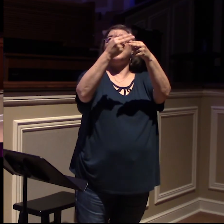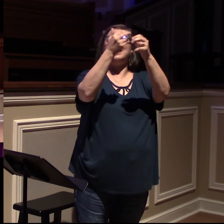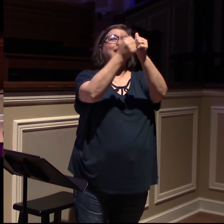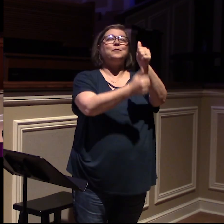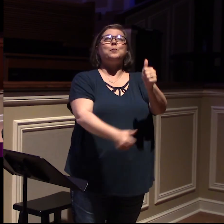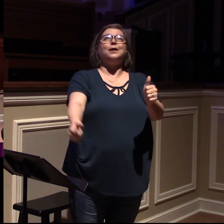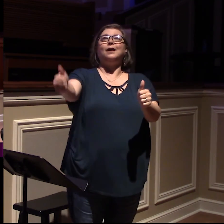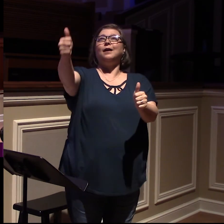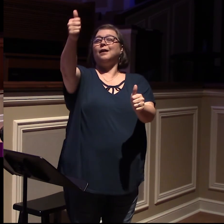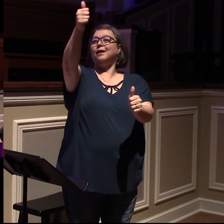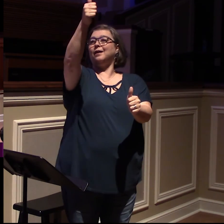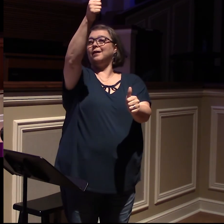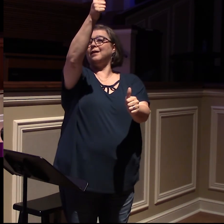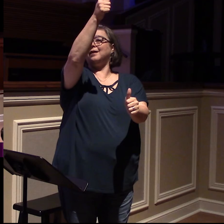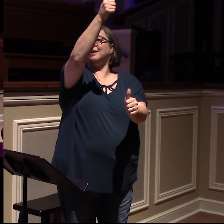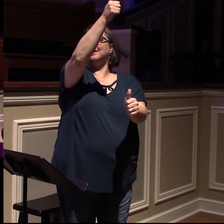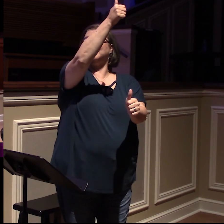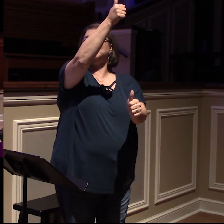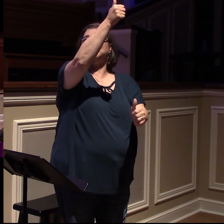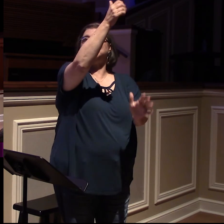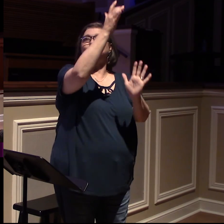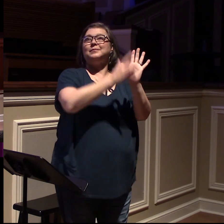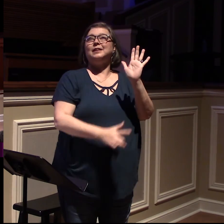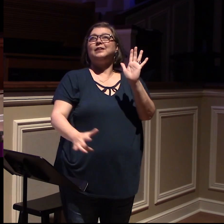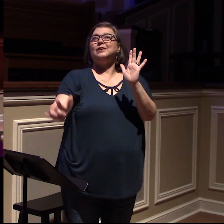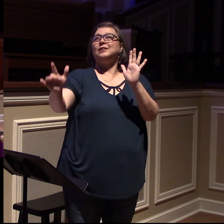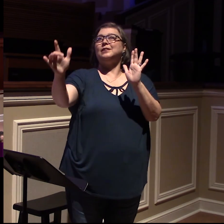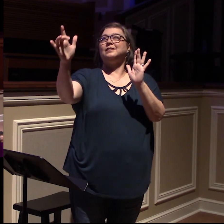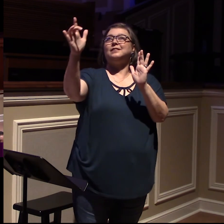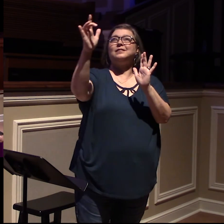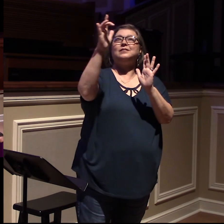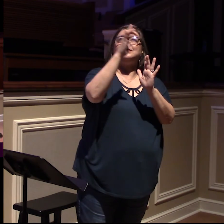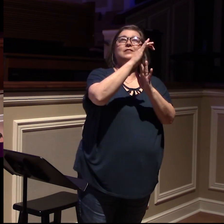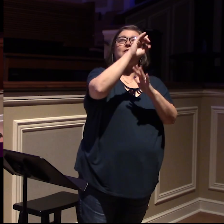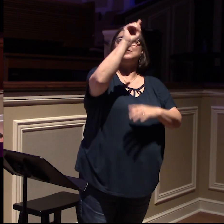In Jesus, the name above every other